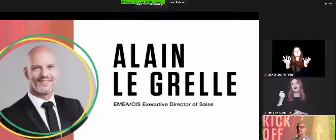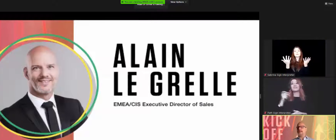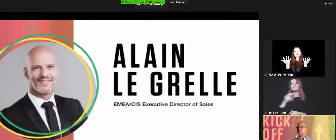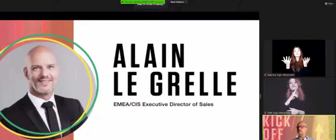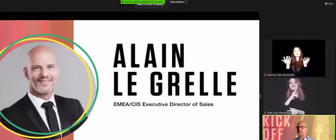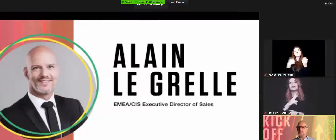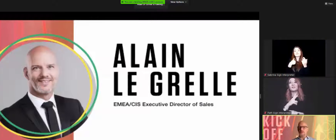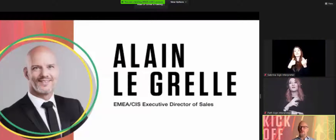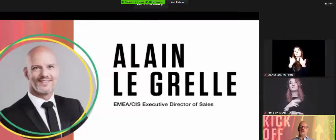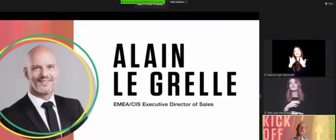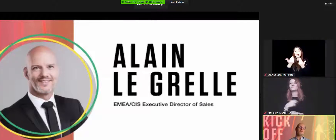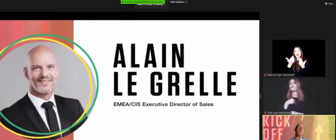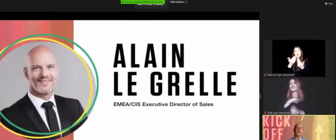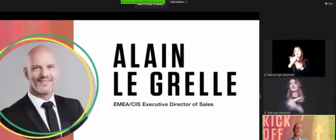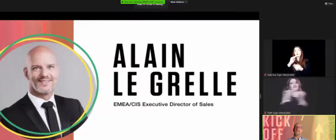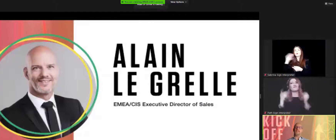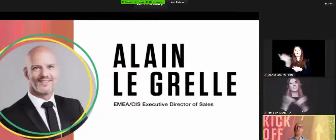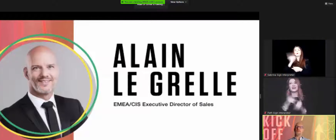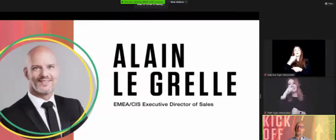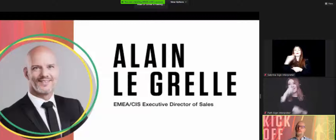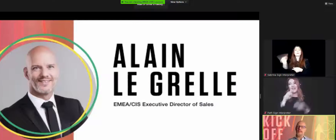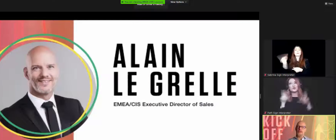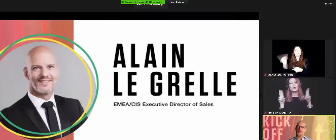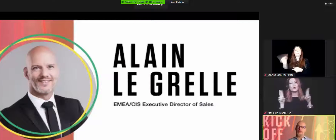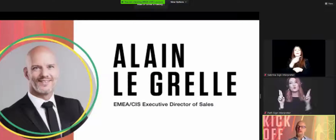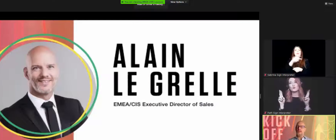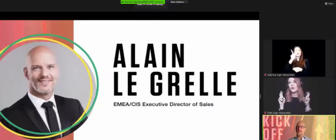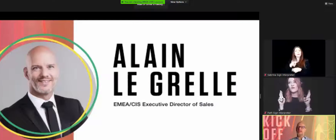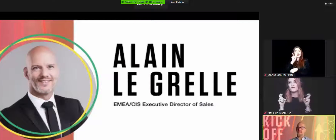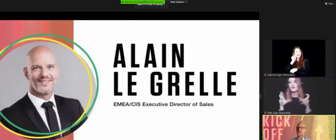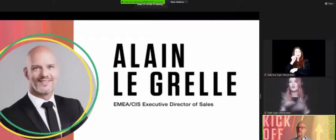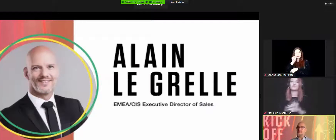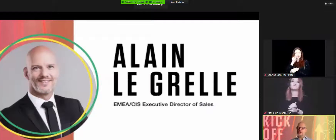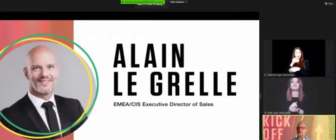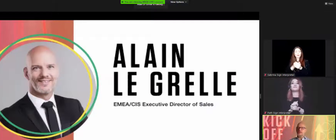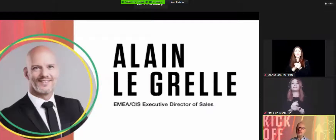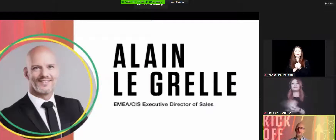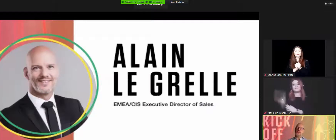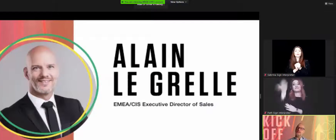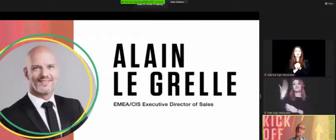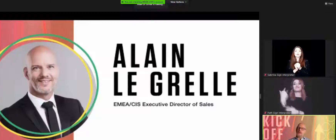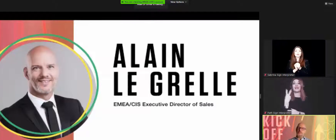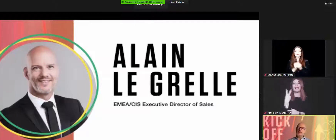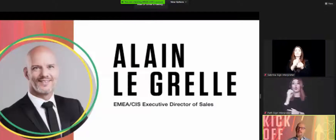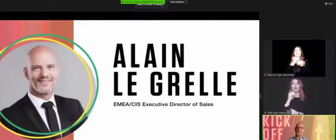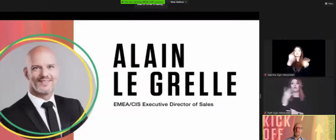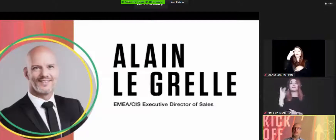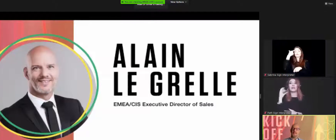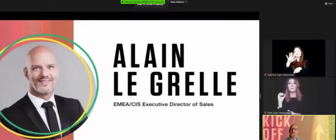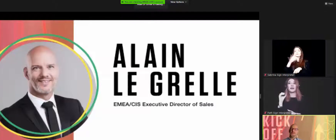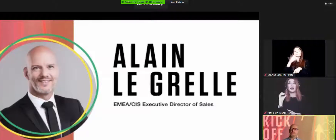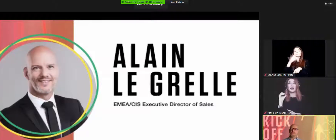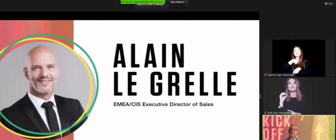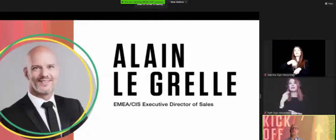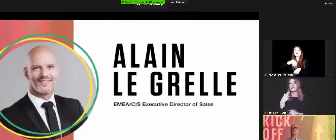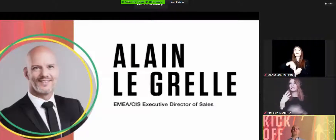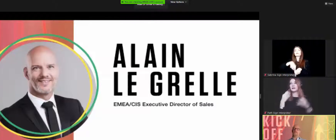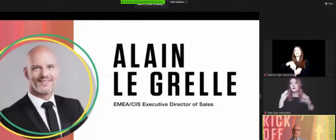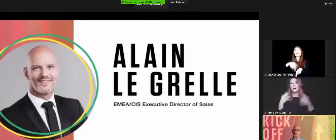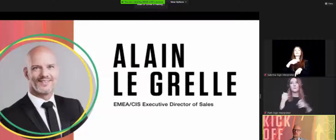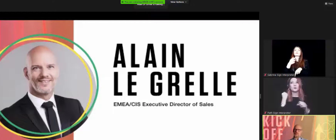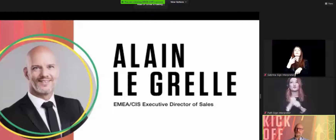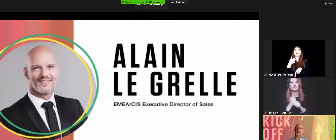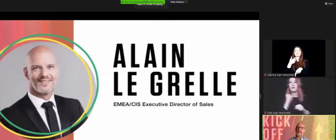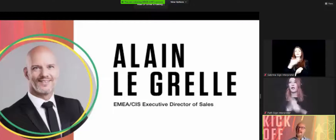As everybody knows, we had records, incredible records, because of you, because of your commitment. But this was the